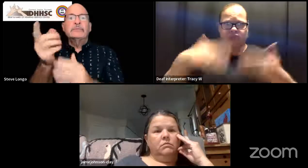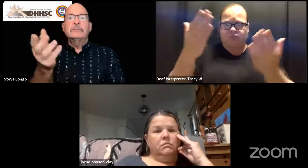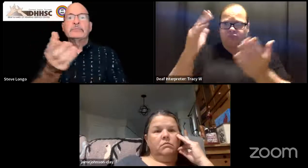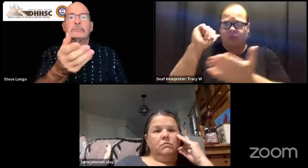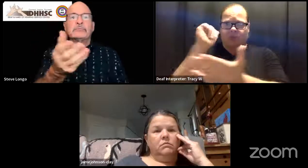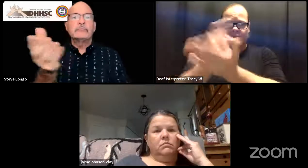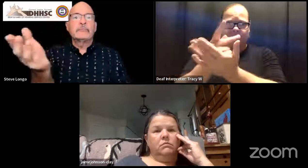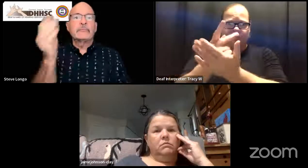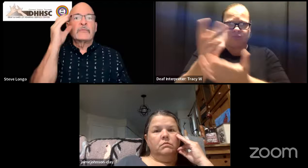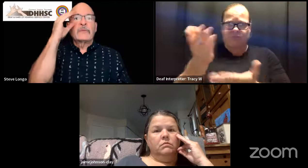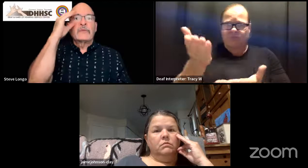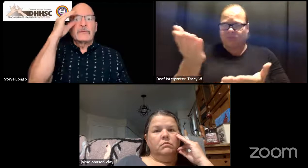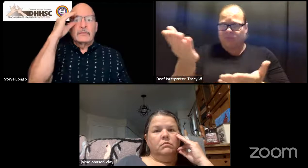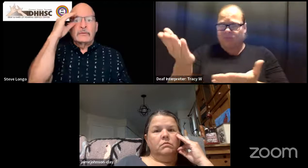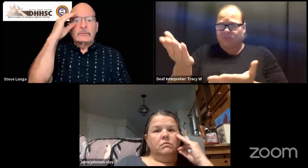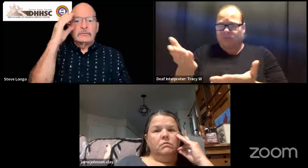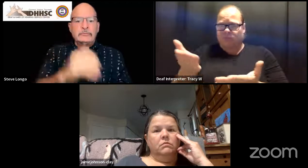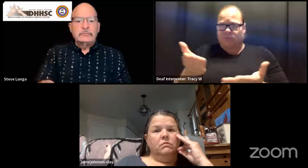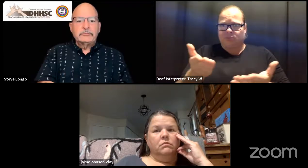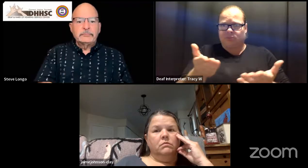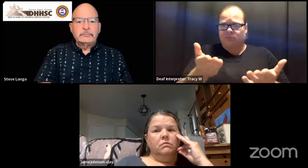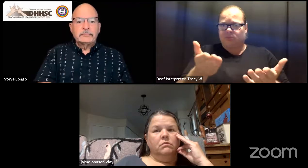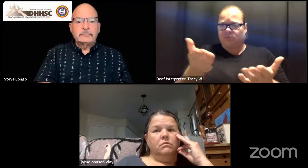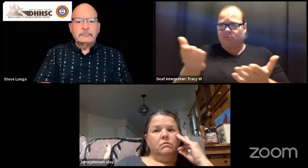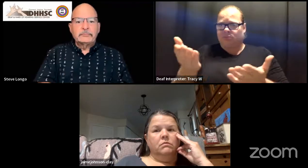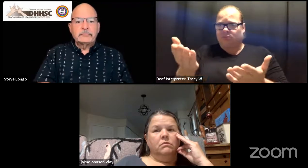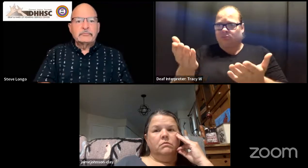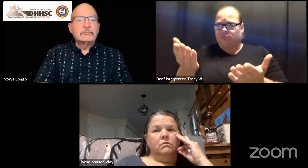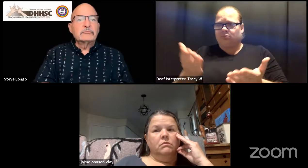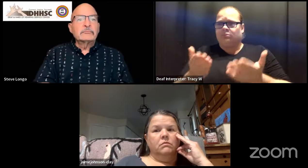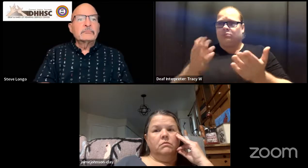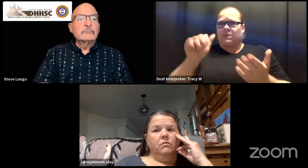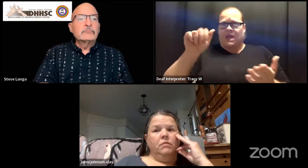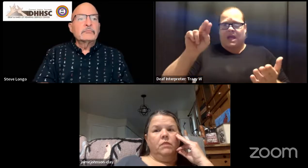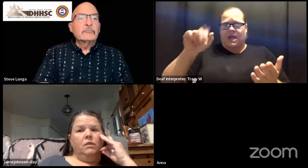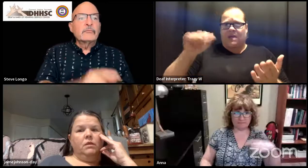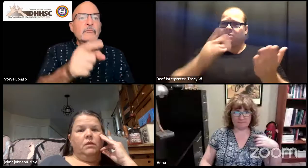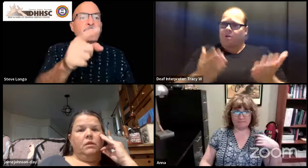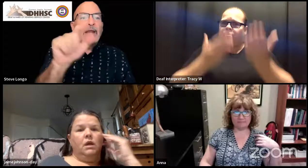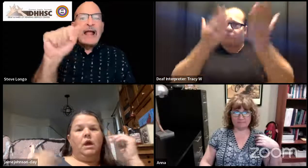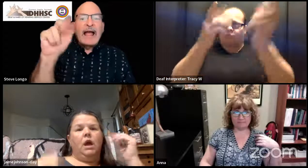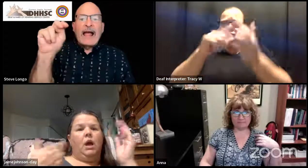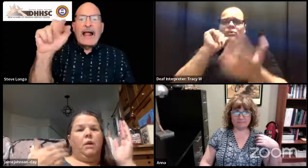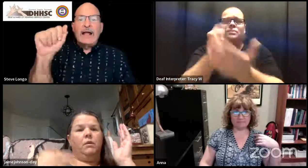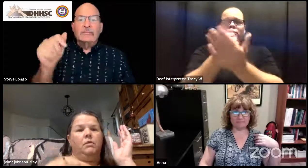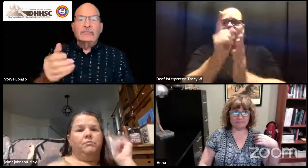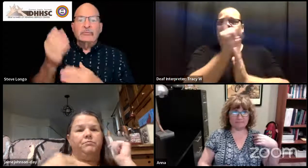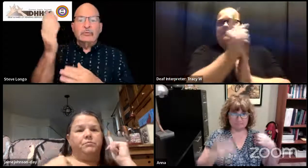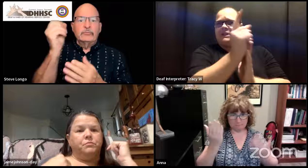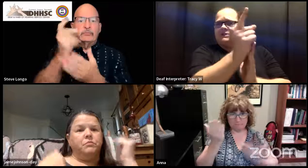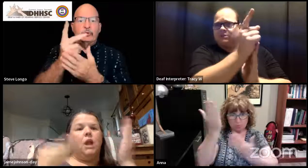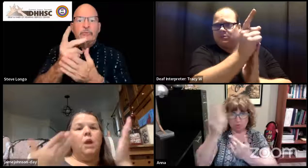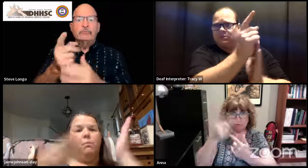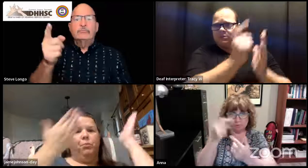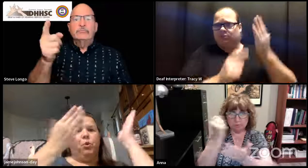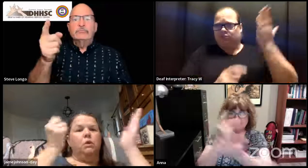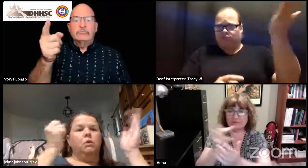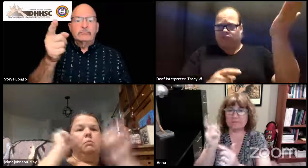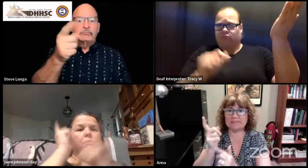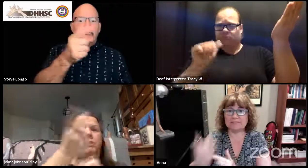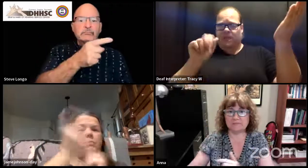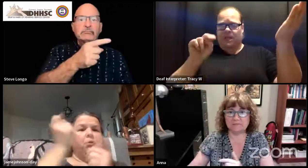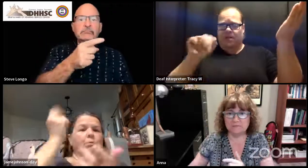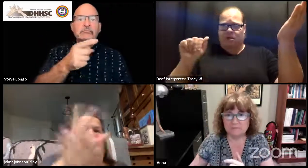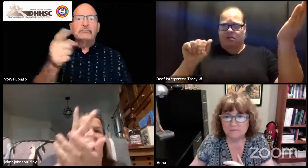May I have a motion to approve the minutes, please? This is Anna saying, I make a motion to approve